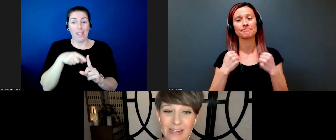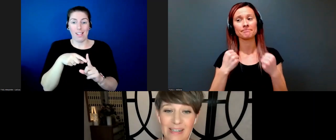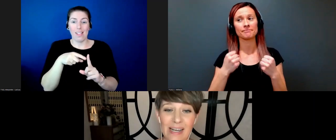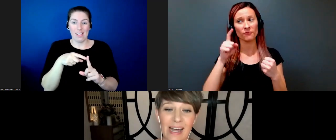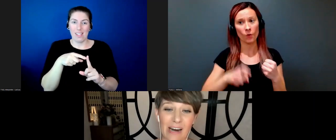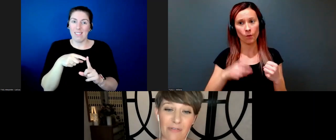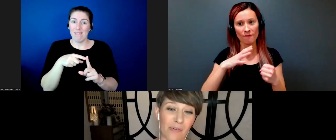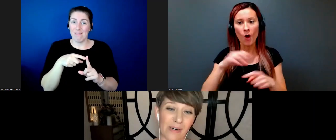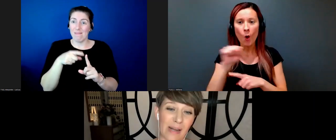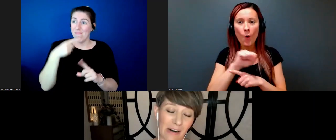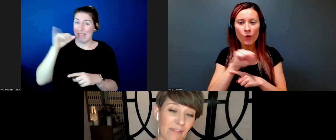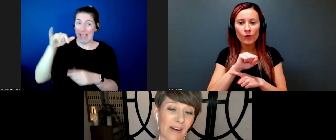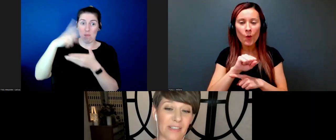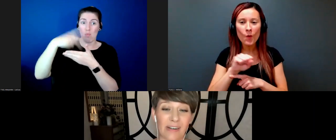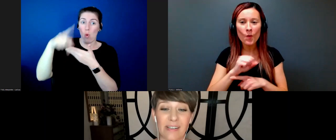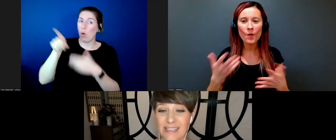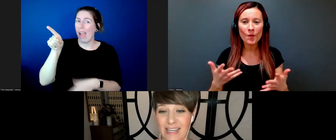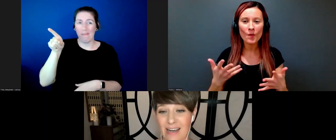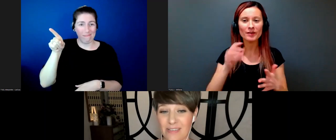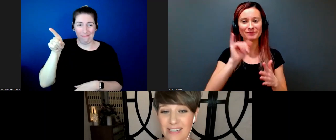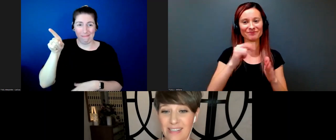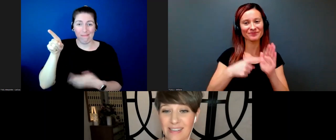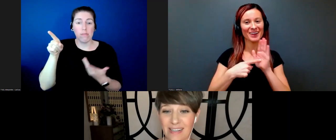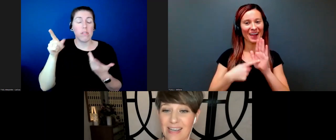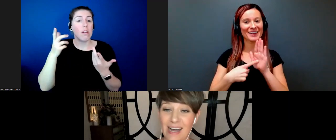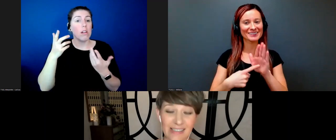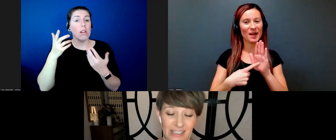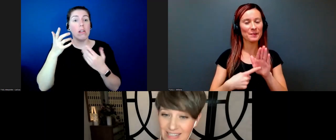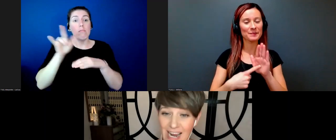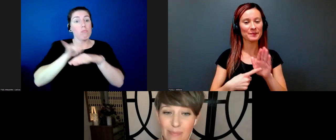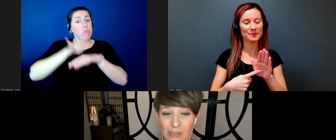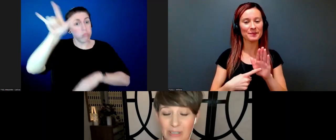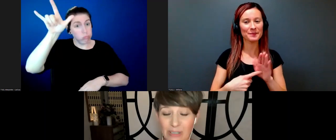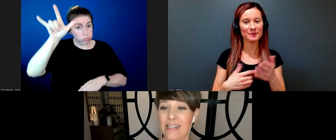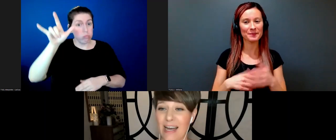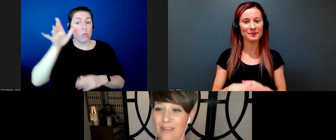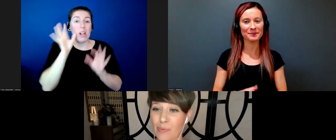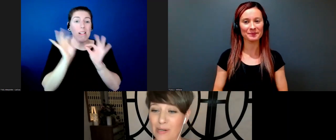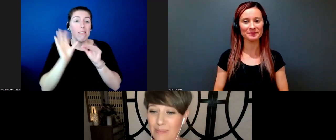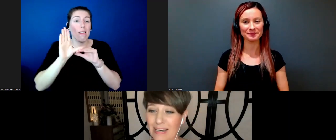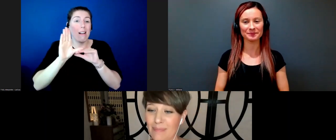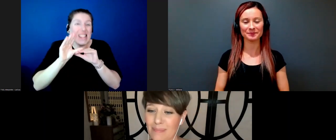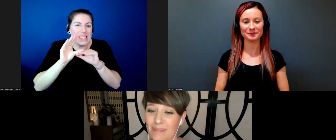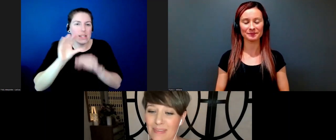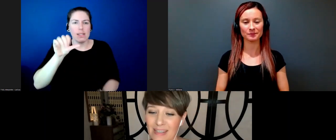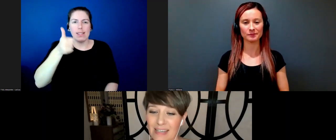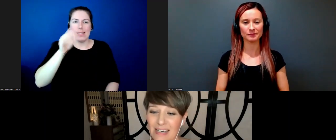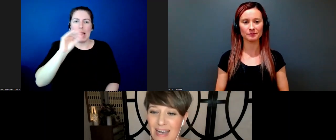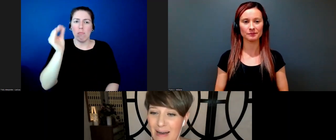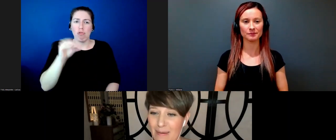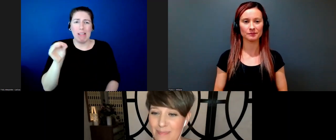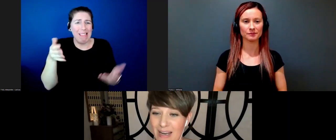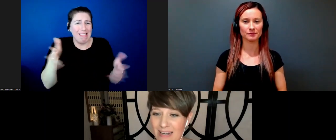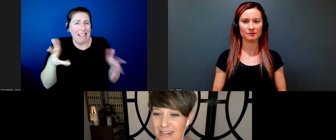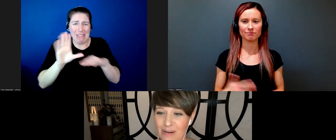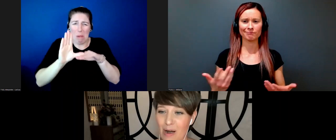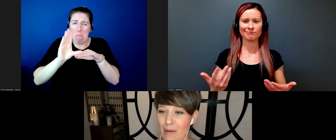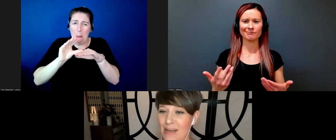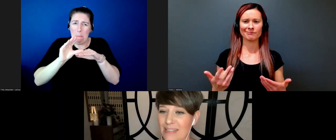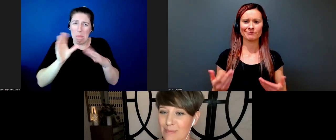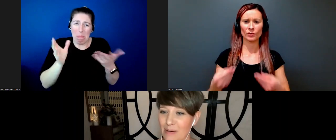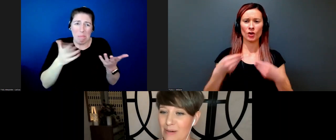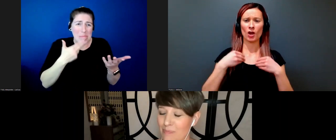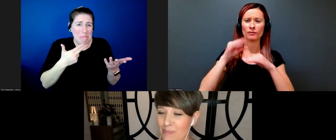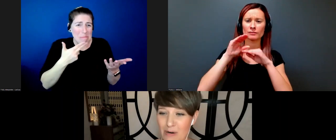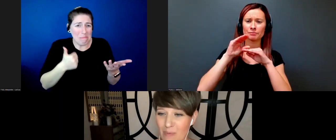example, and airfares are discounted at just 10% at the premium. Another